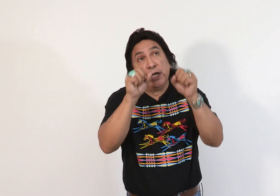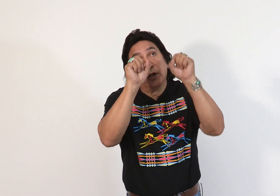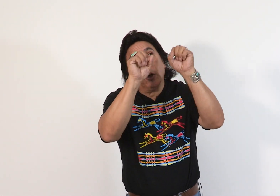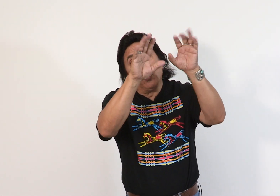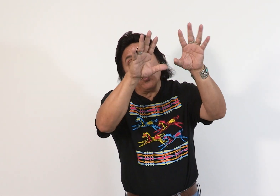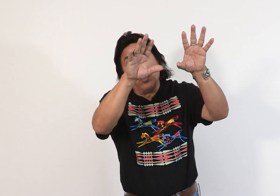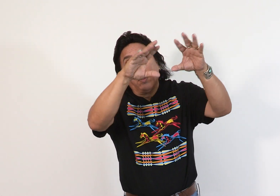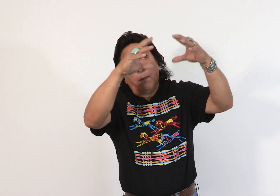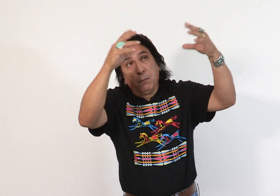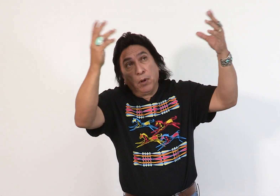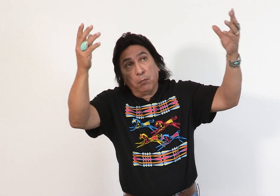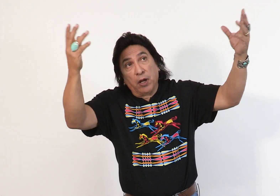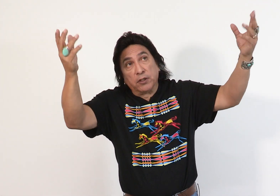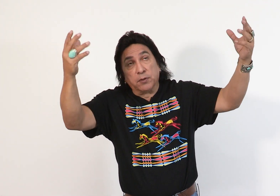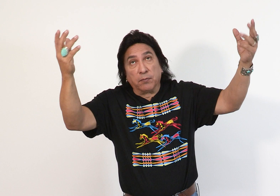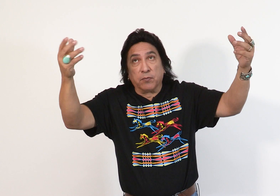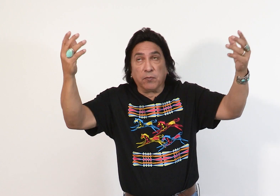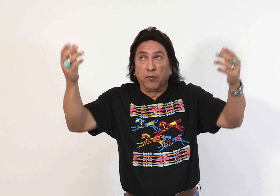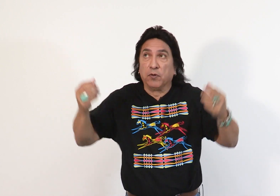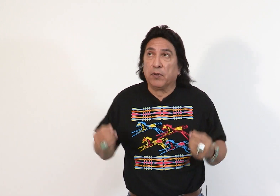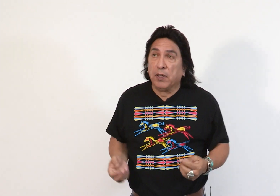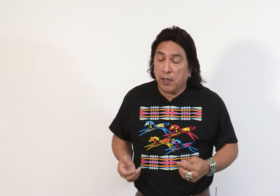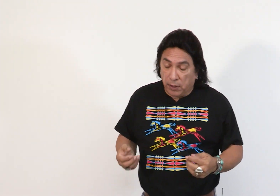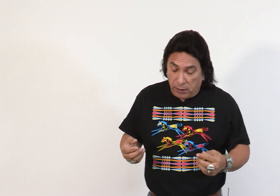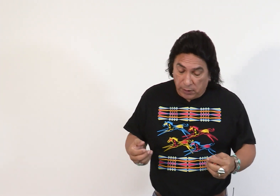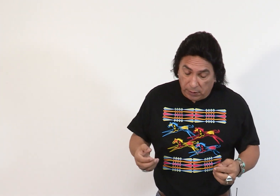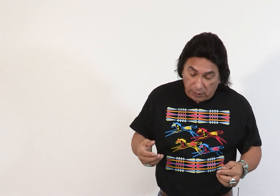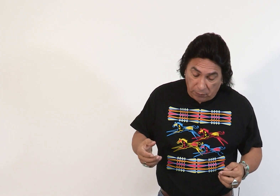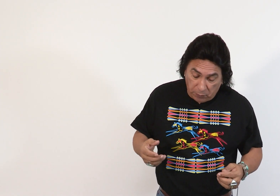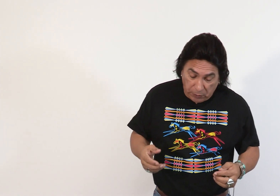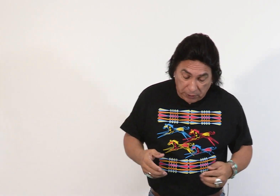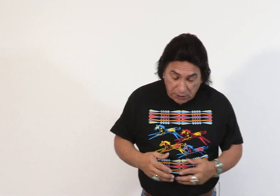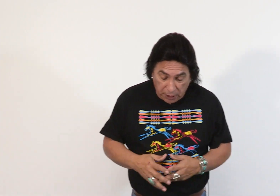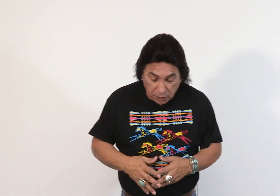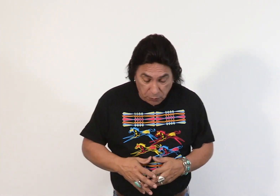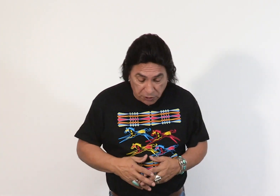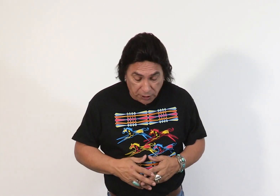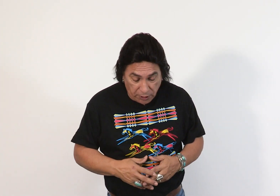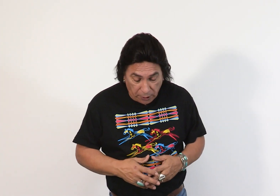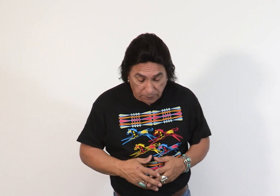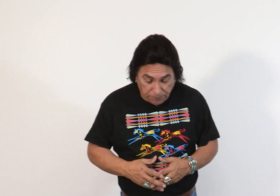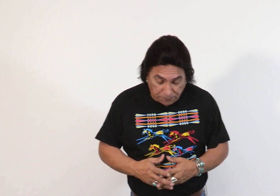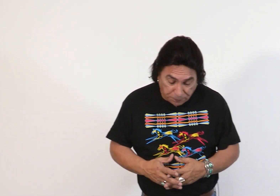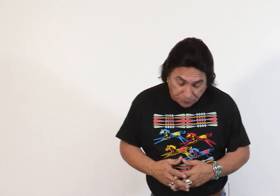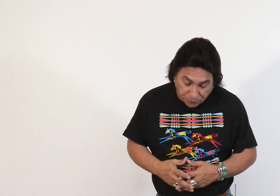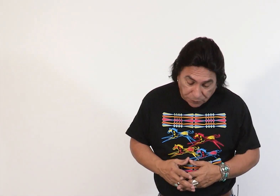begin to blossom. And that would be the sign that you would see there.